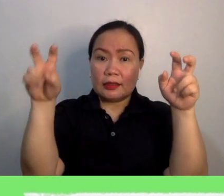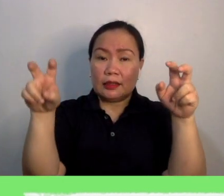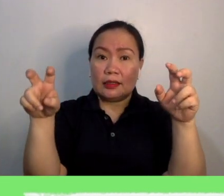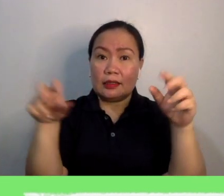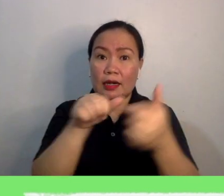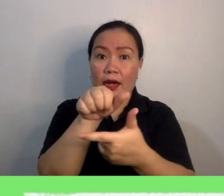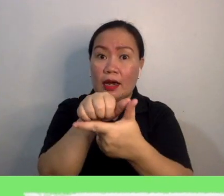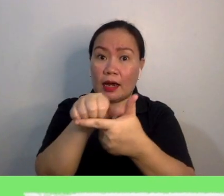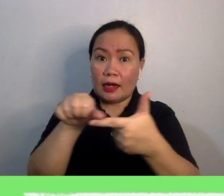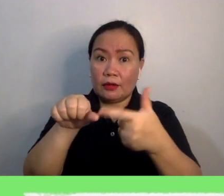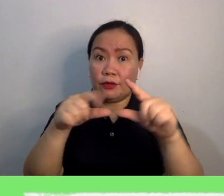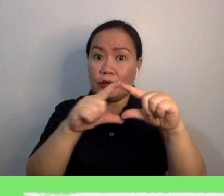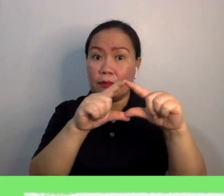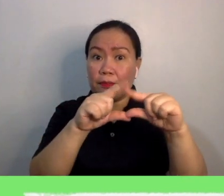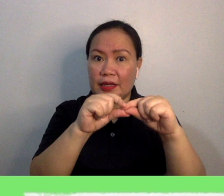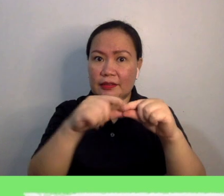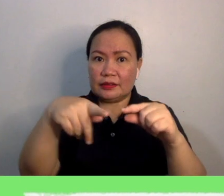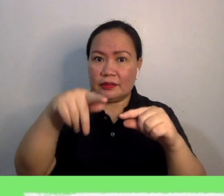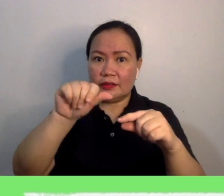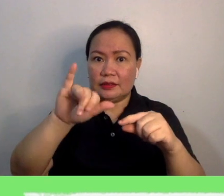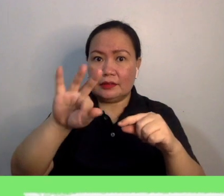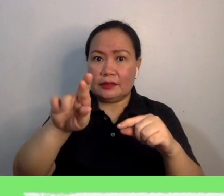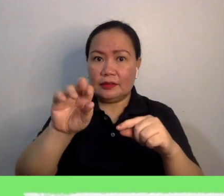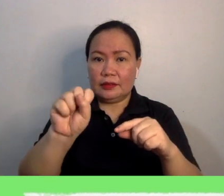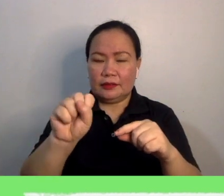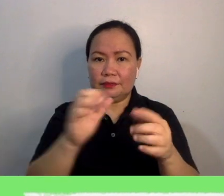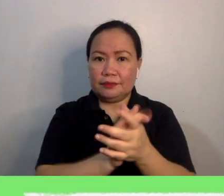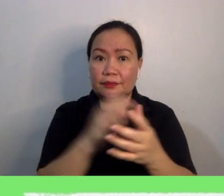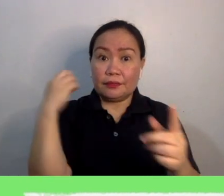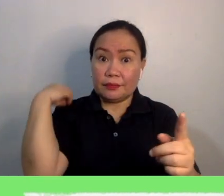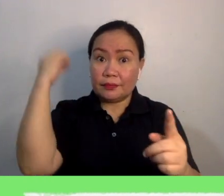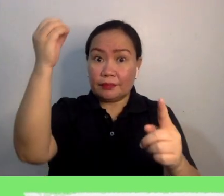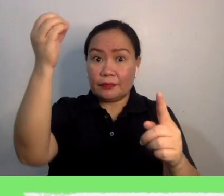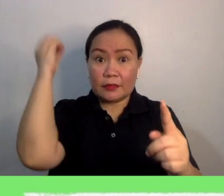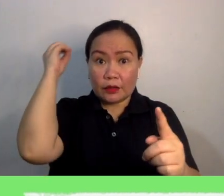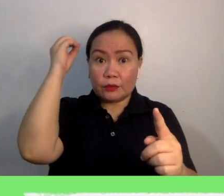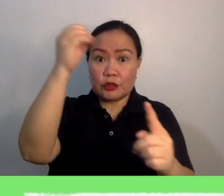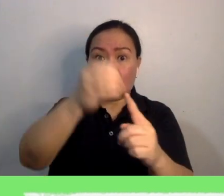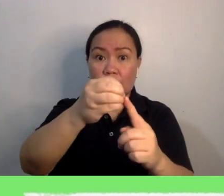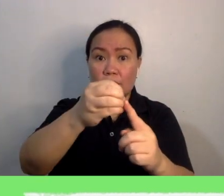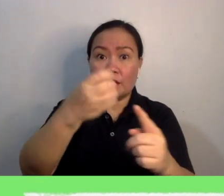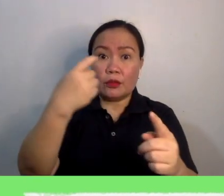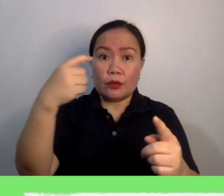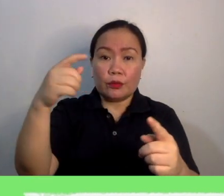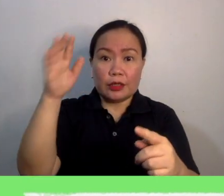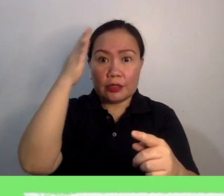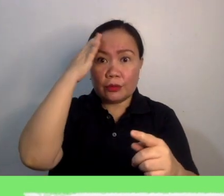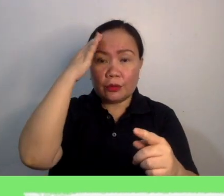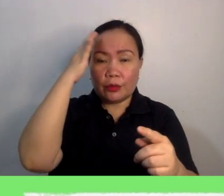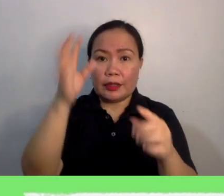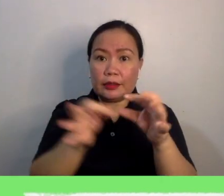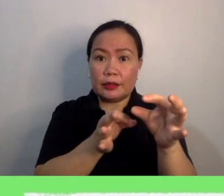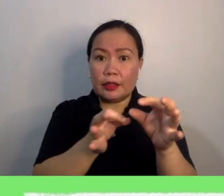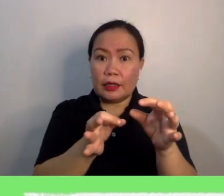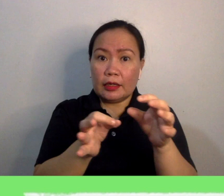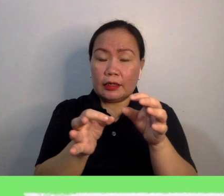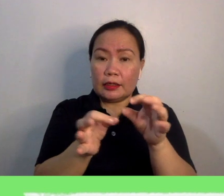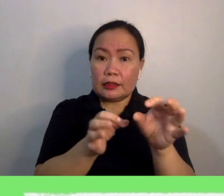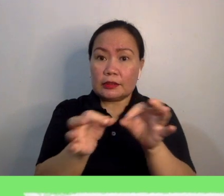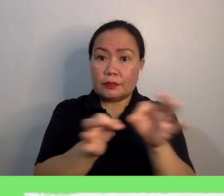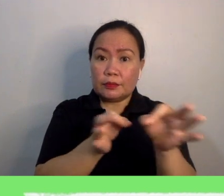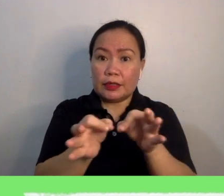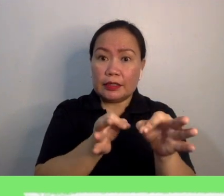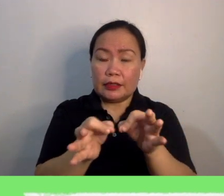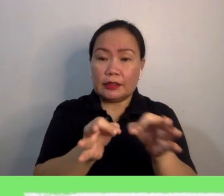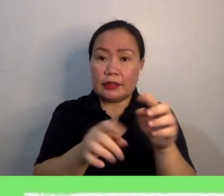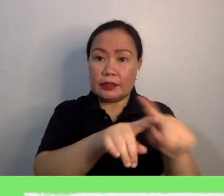topic angle pairs. So our objectives, we will identify and illustrate the different kinds